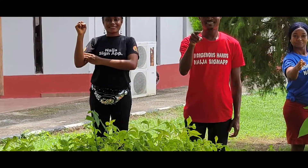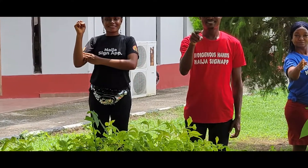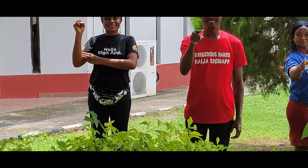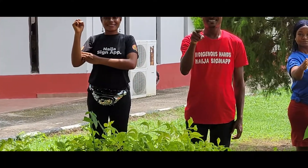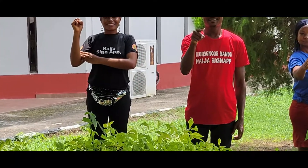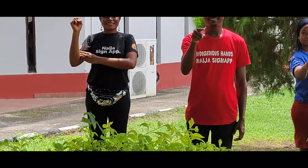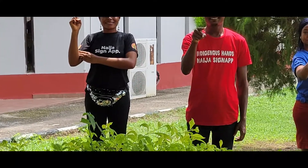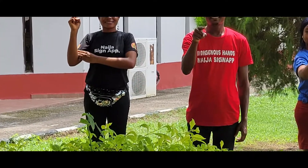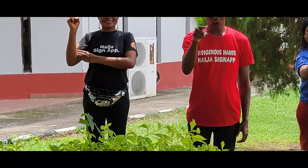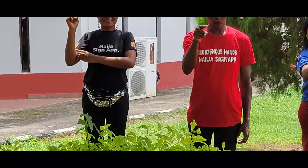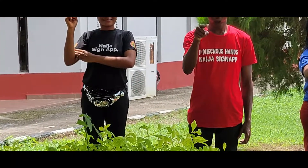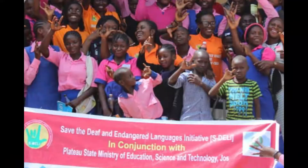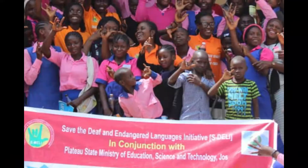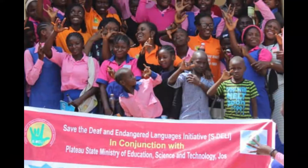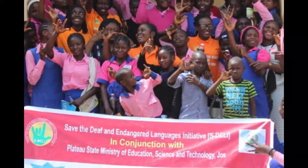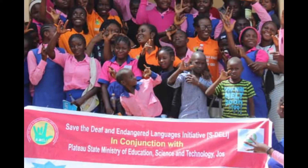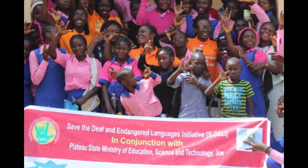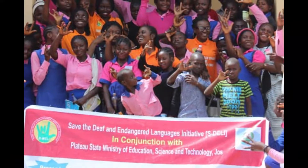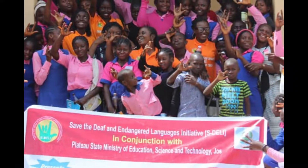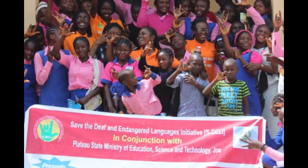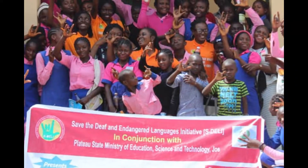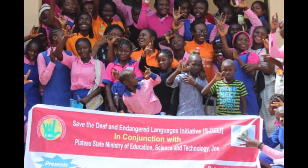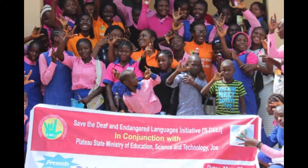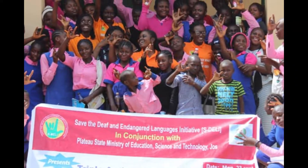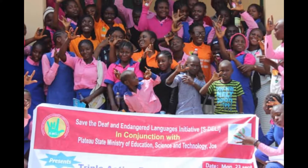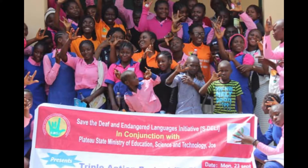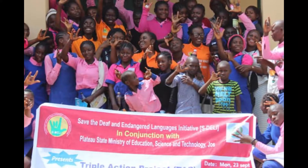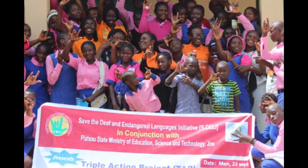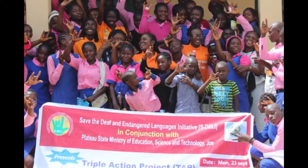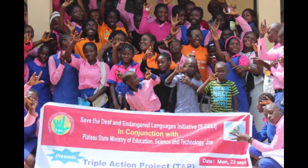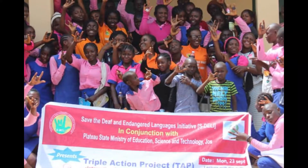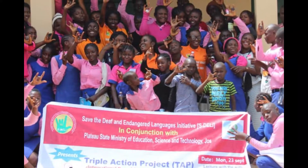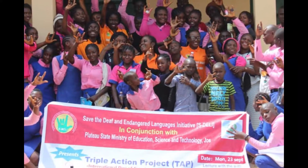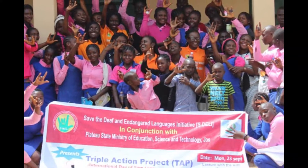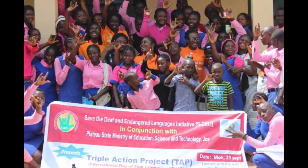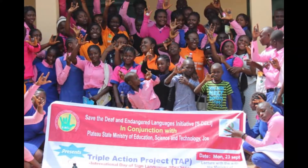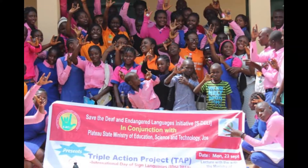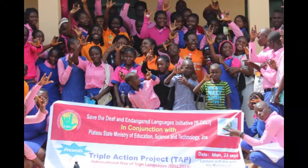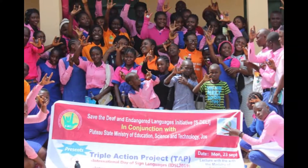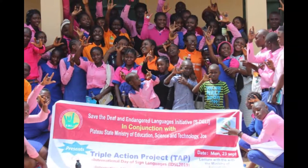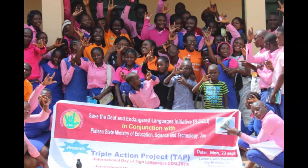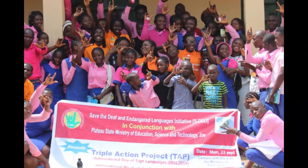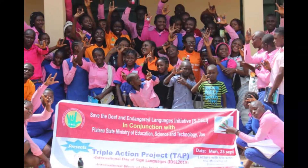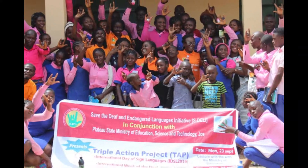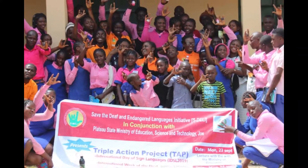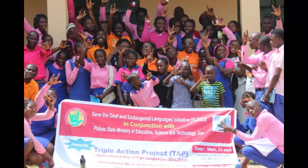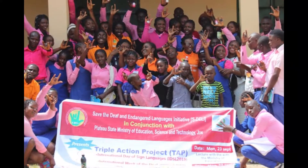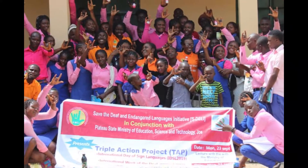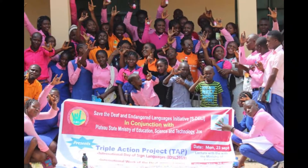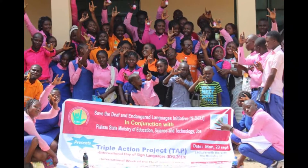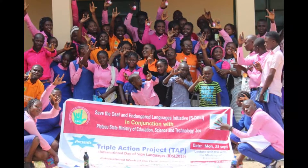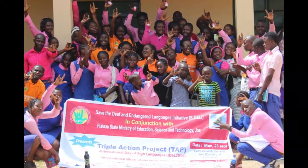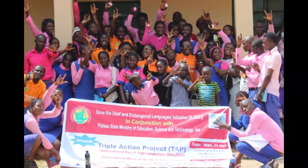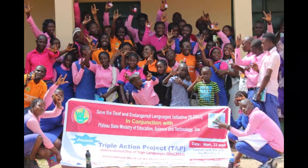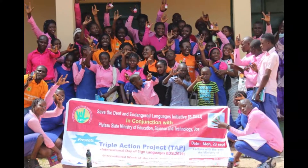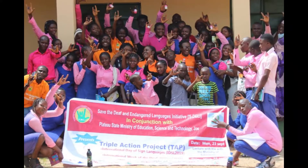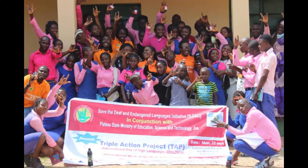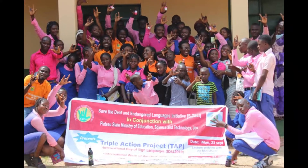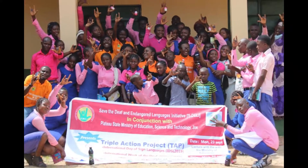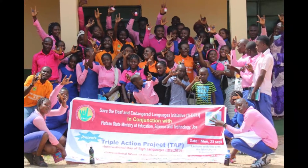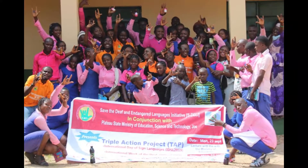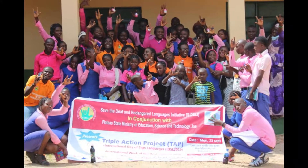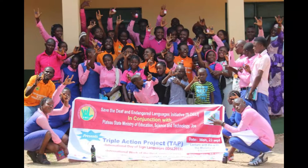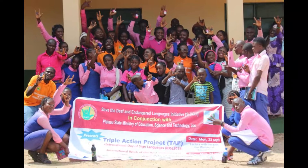access to sign language by deaf children, not excluding those born into hearing families. And this, of course, has been proven to aid